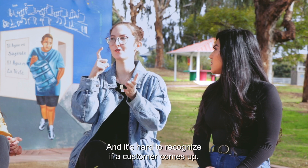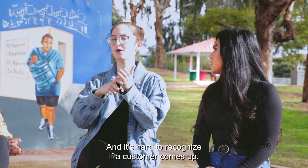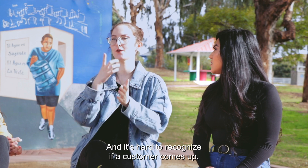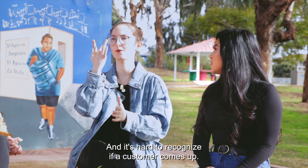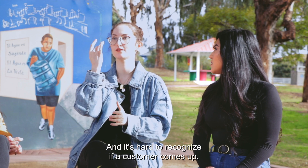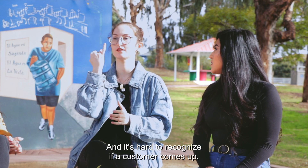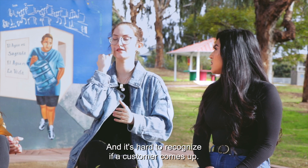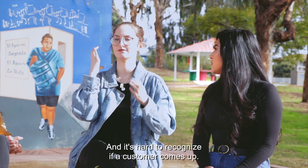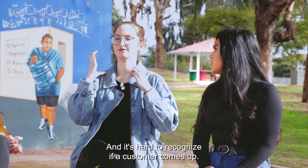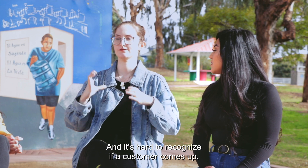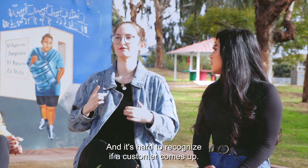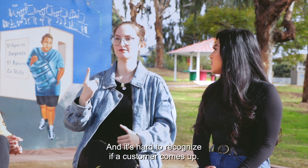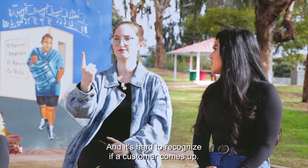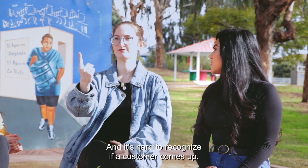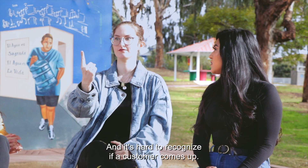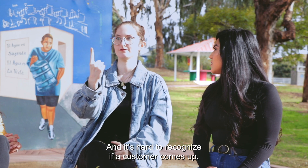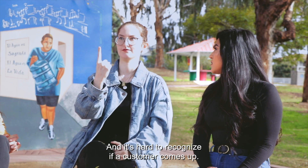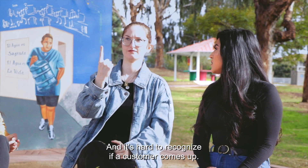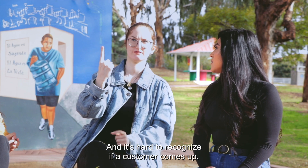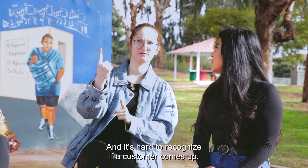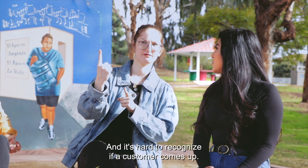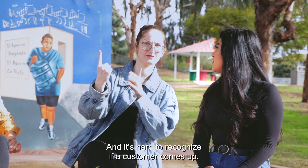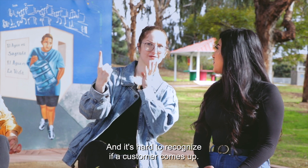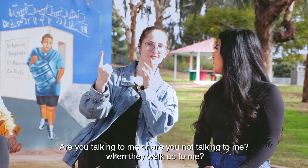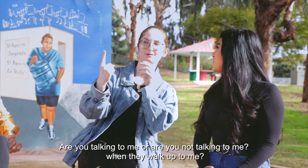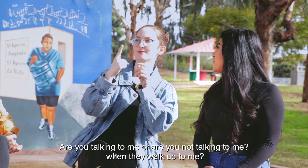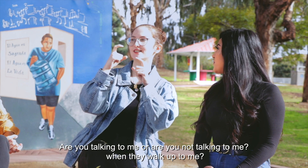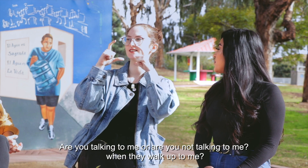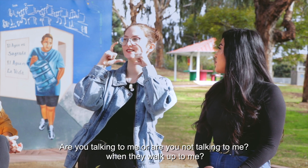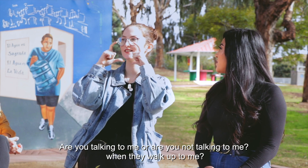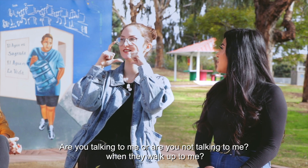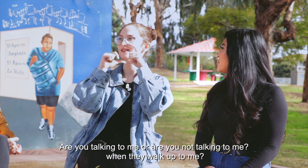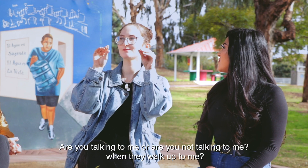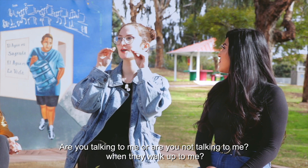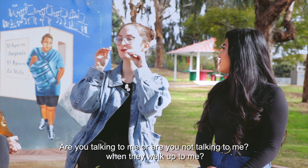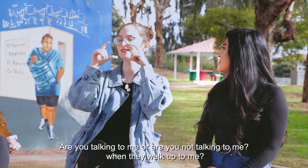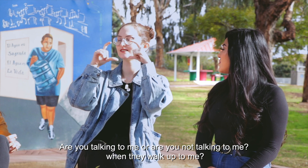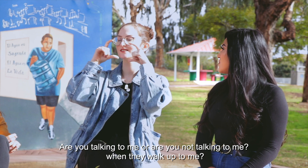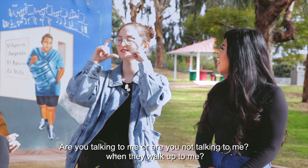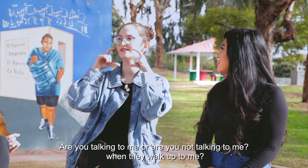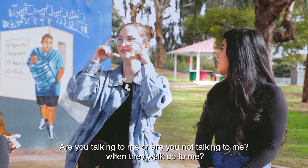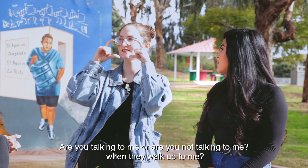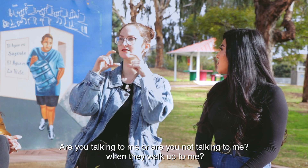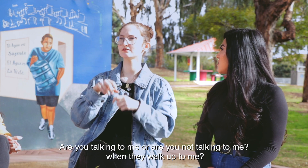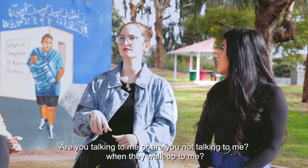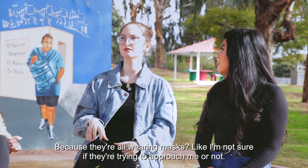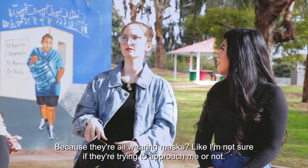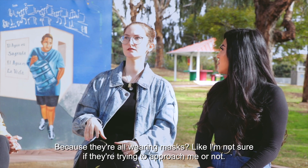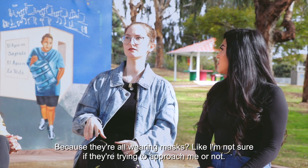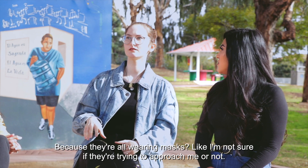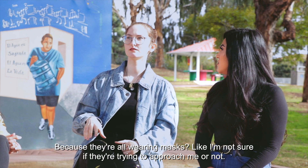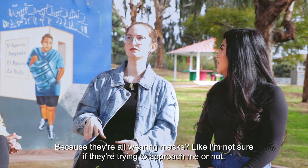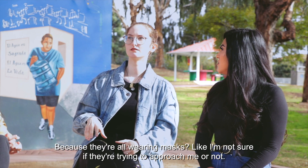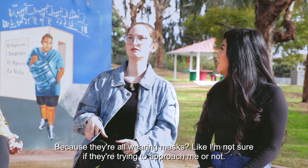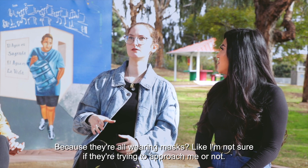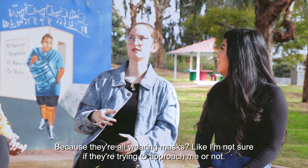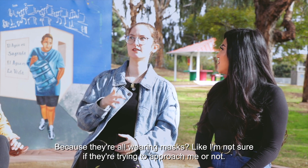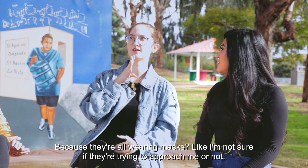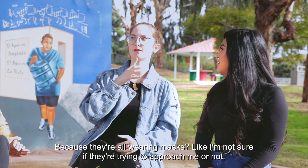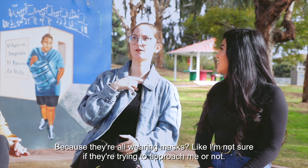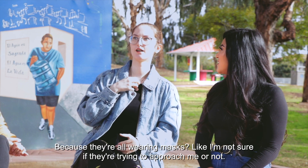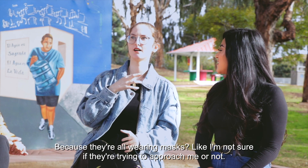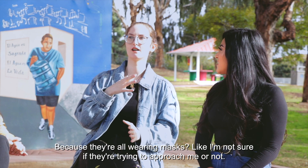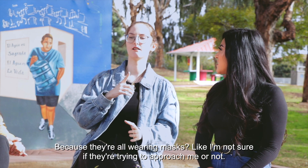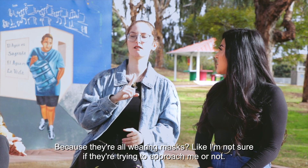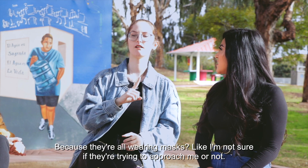and it's hard to recognize if a customer comes up, are you talking to me or are you not talking to me when they walk up to me, because they're all wearing